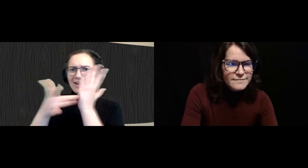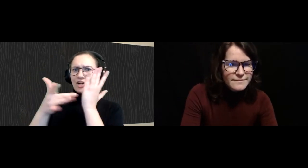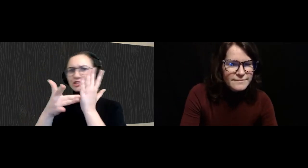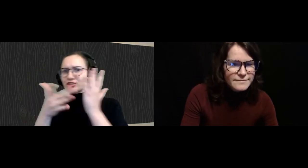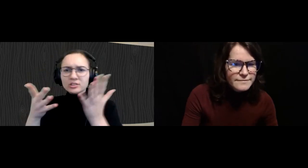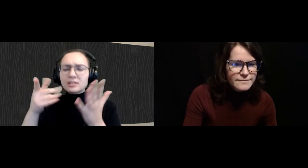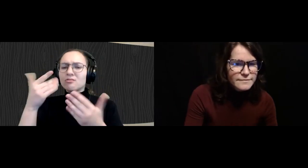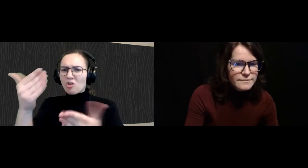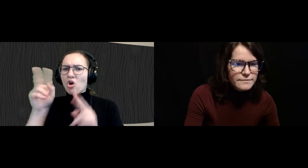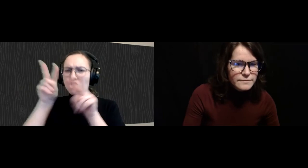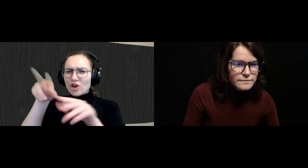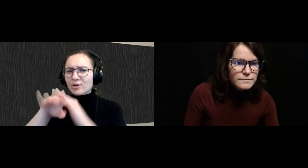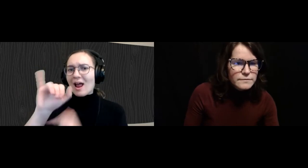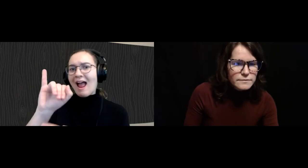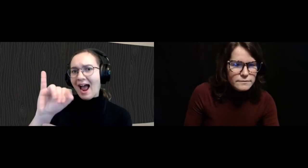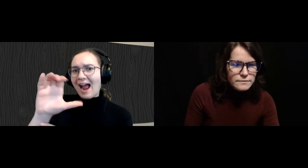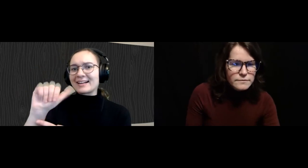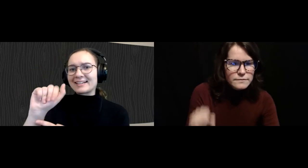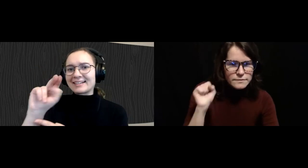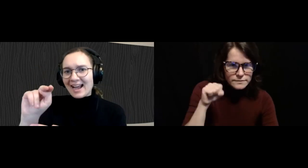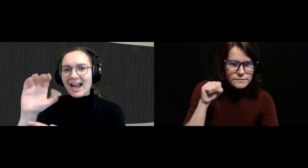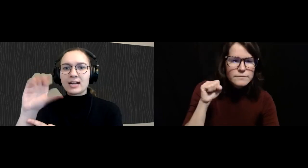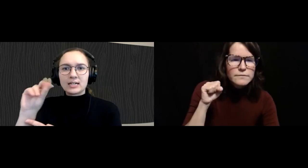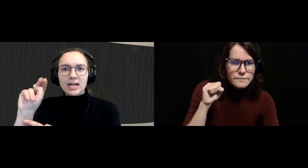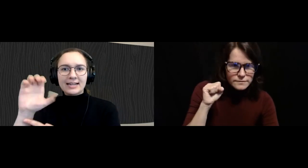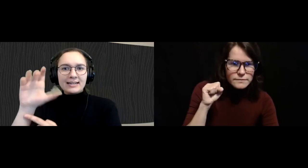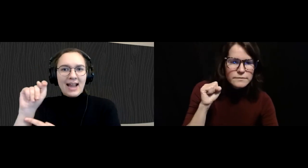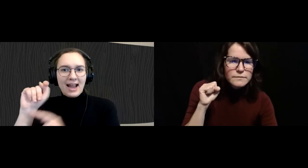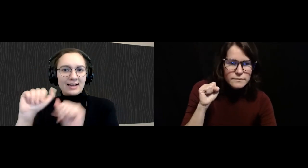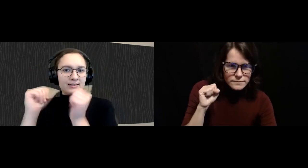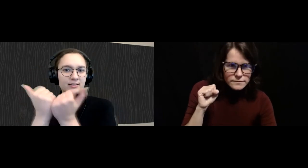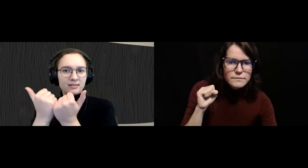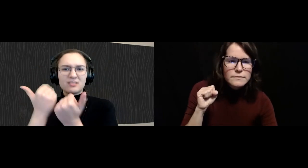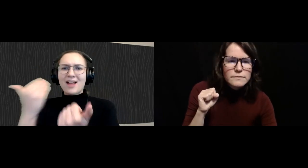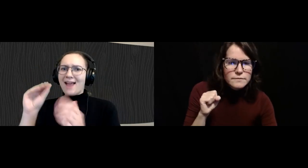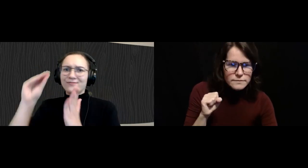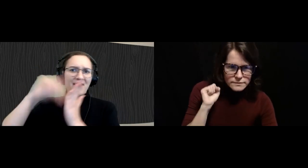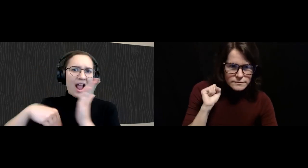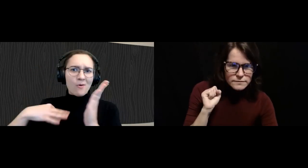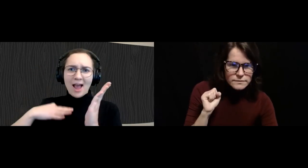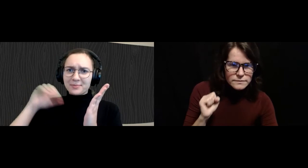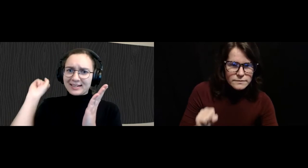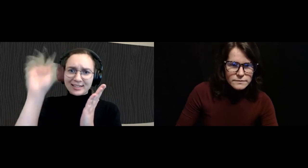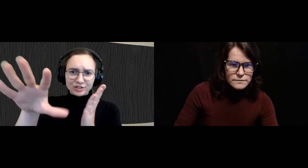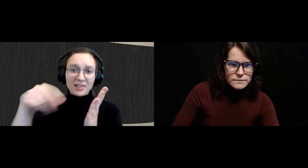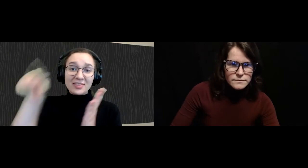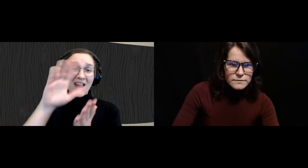if you want to know about technology, go ahead and look on I Can Connect, the agency, fill out